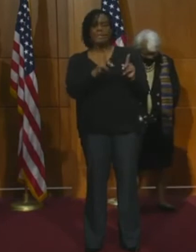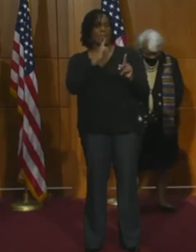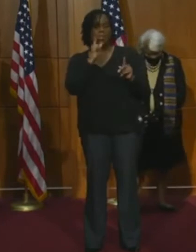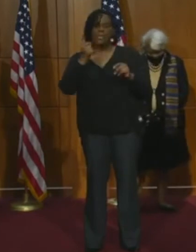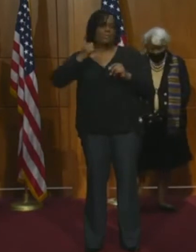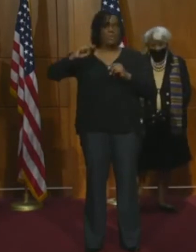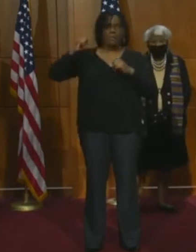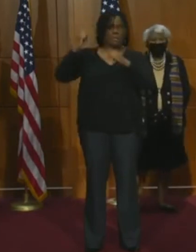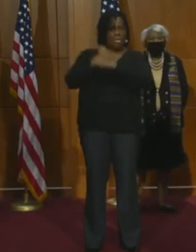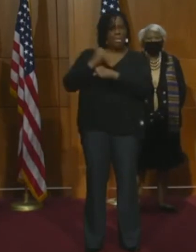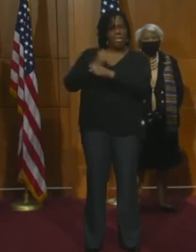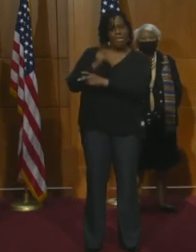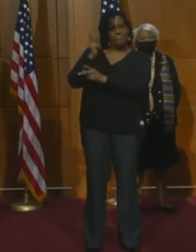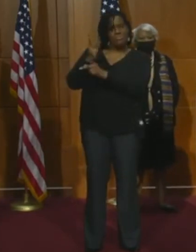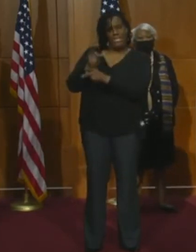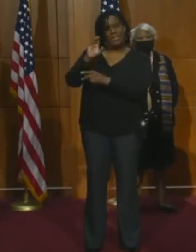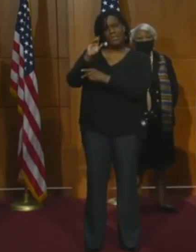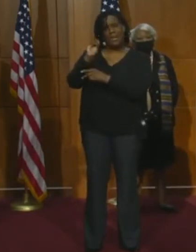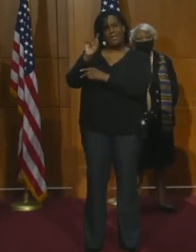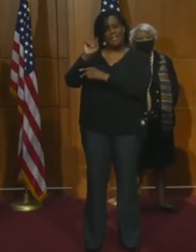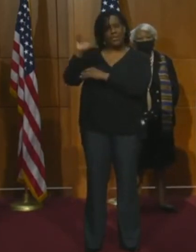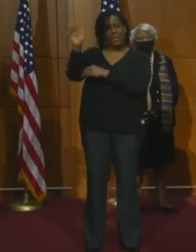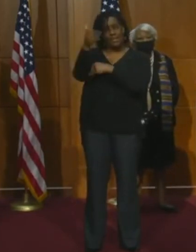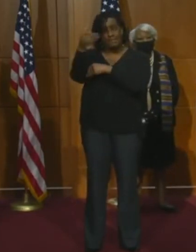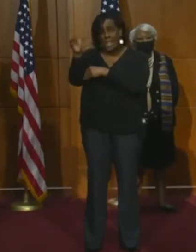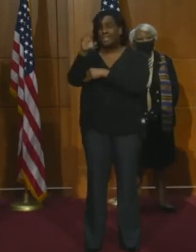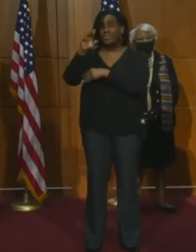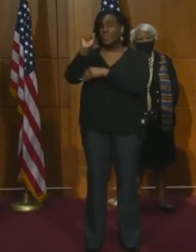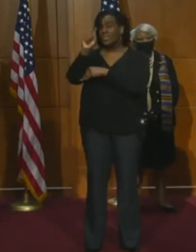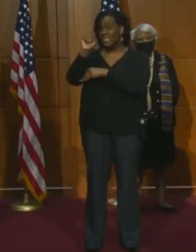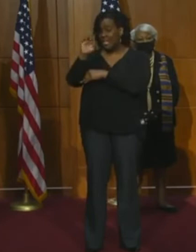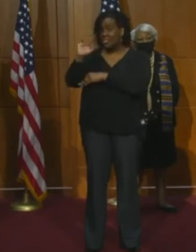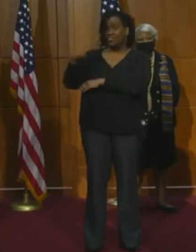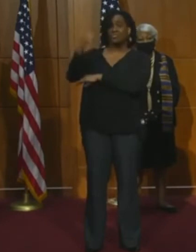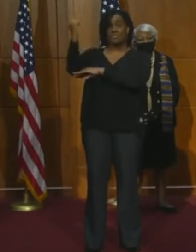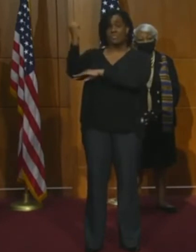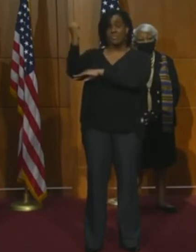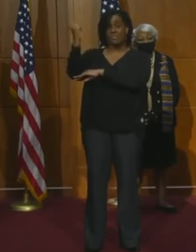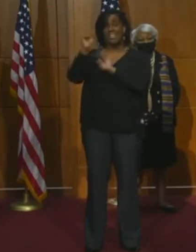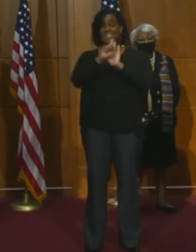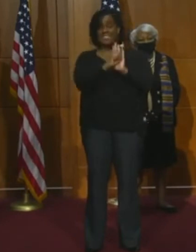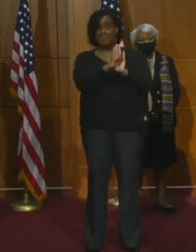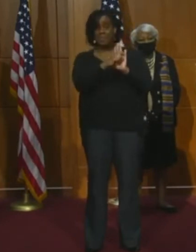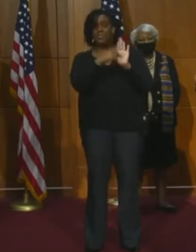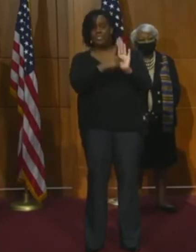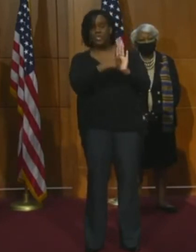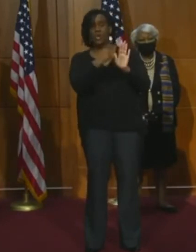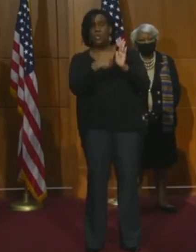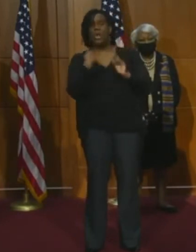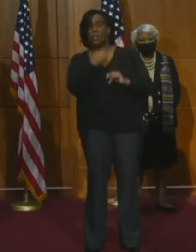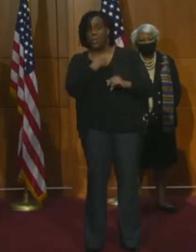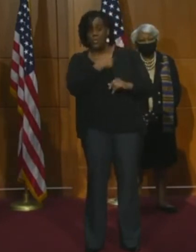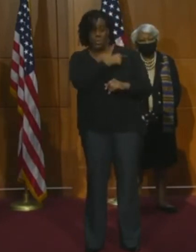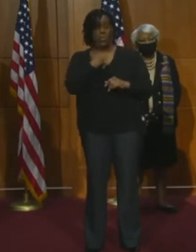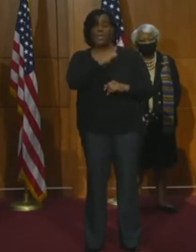so hard to keep Confederate flags and statues up. Symbols show what we